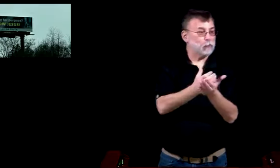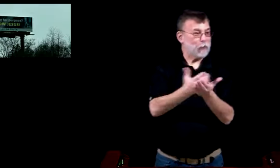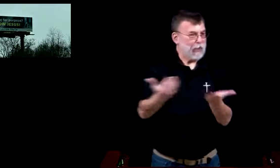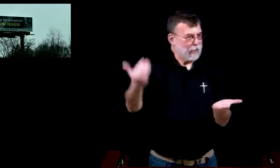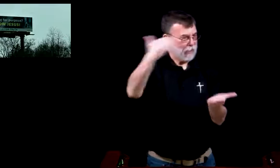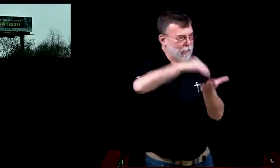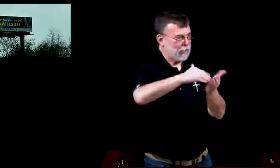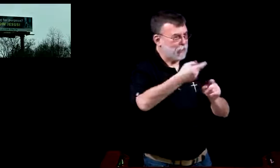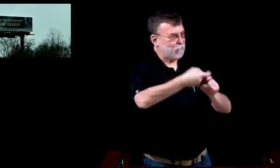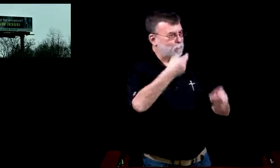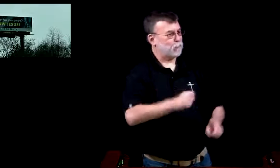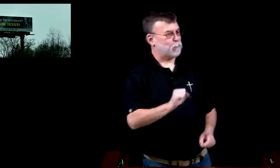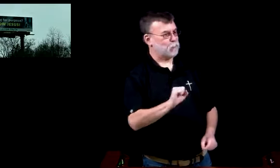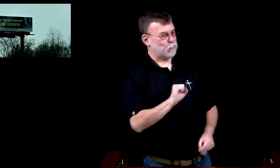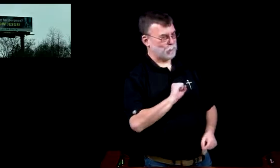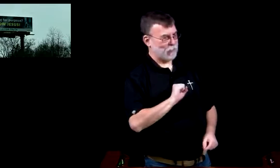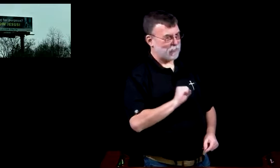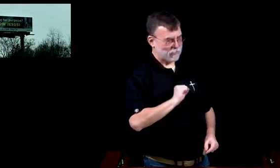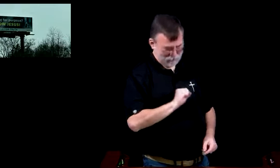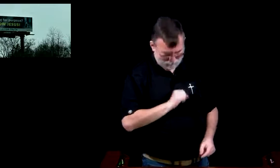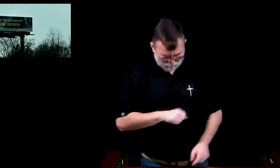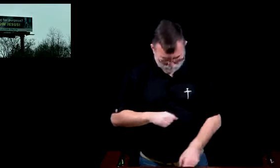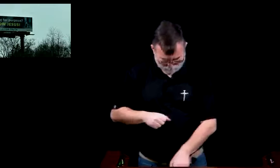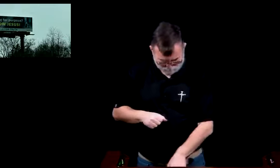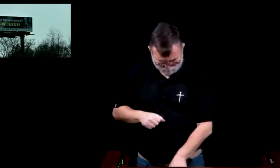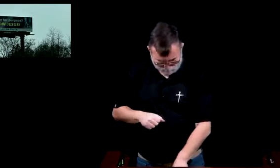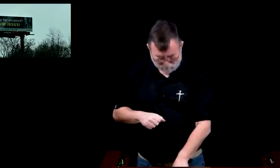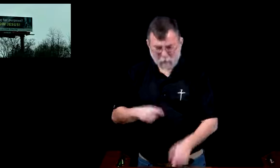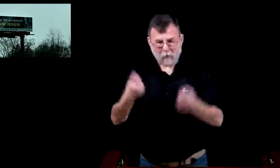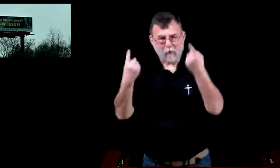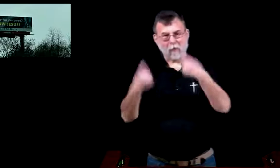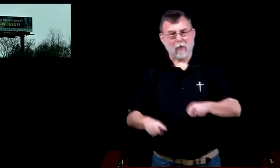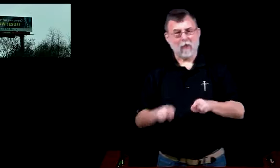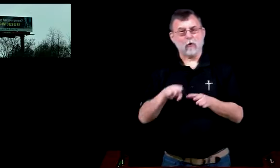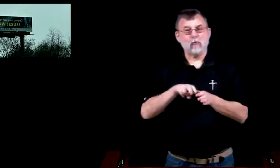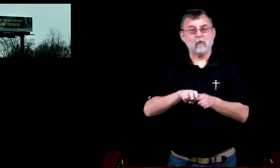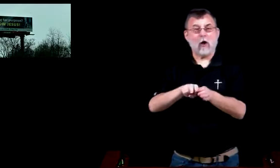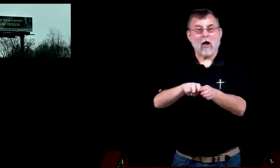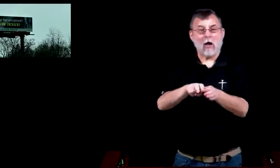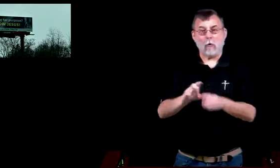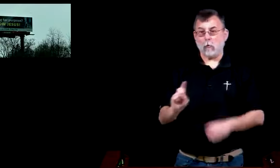picture was also from Shannon, from her trip.